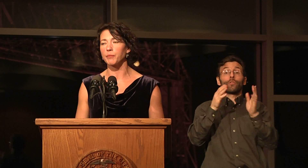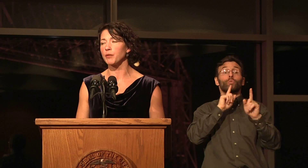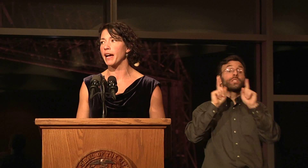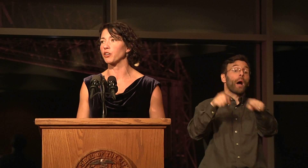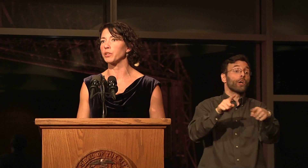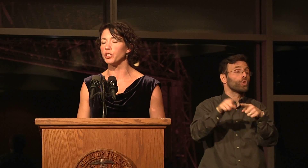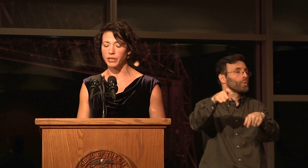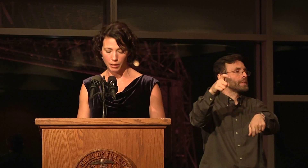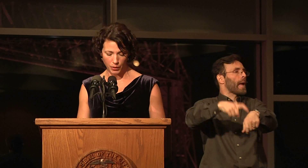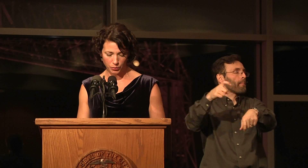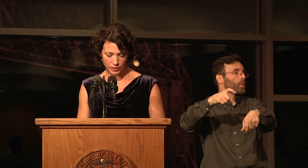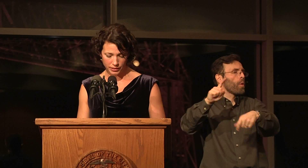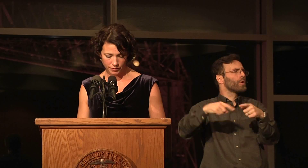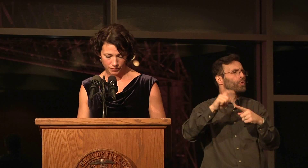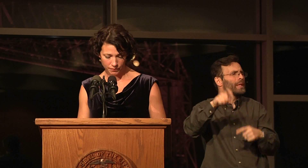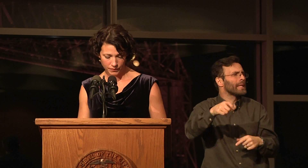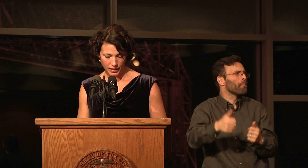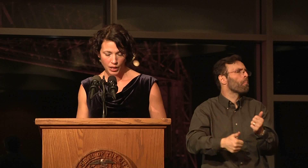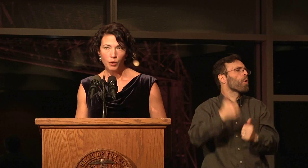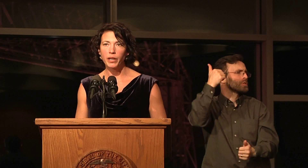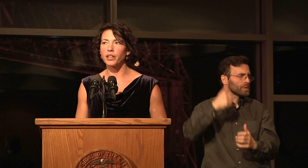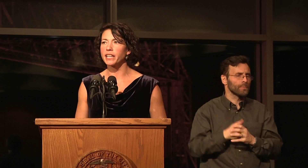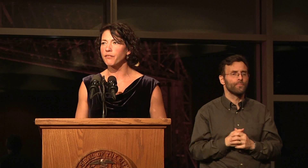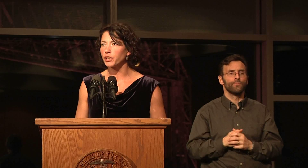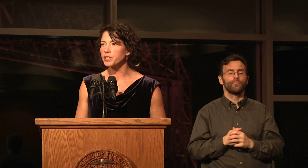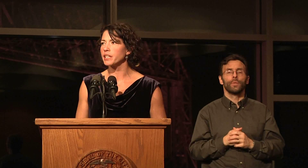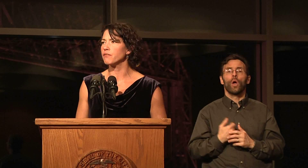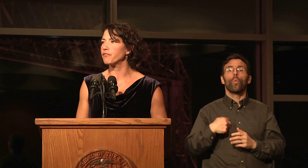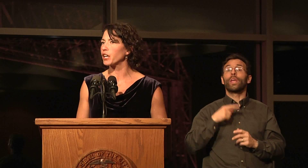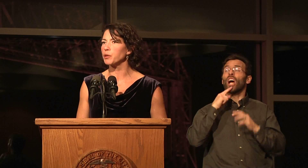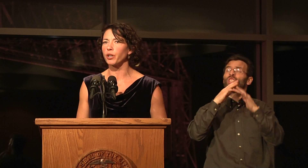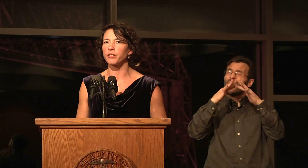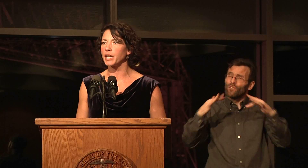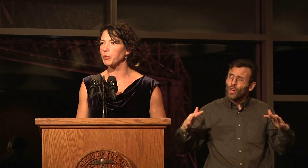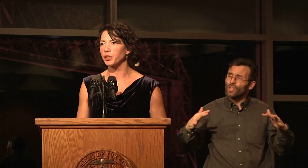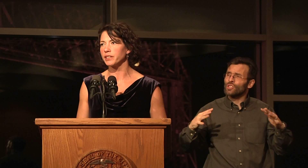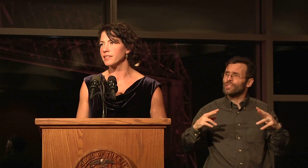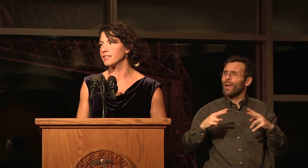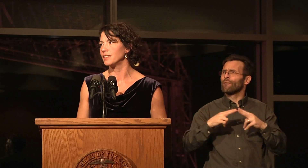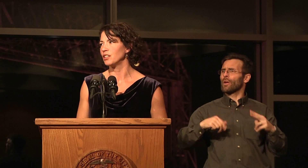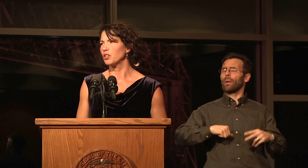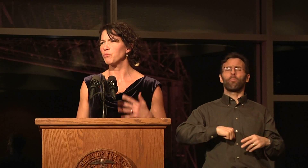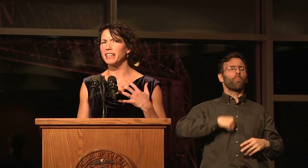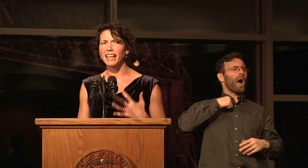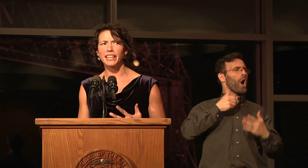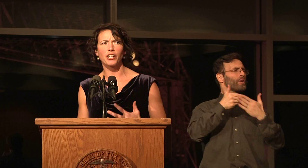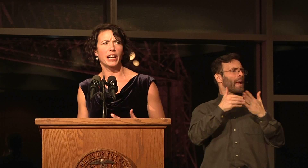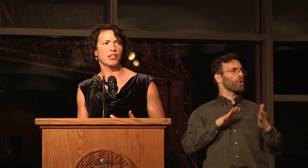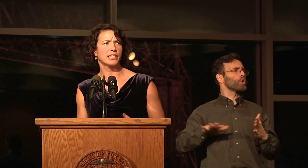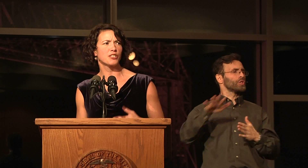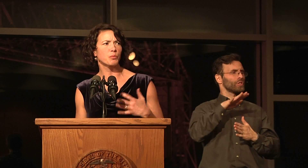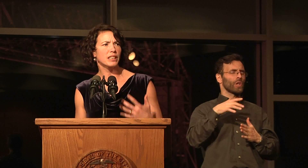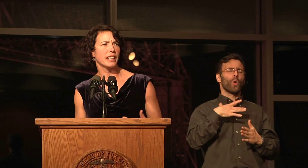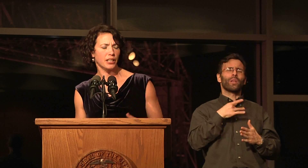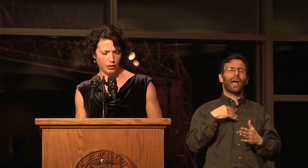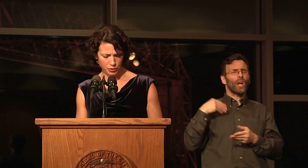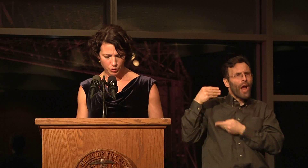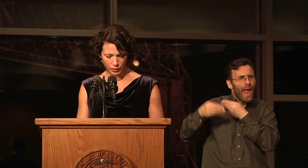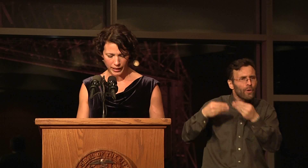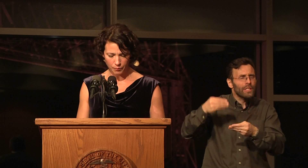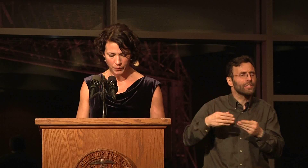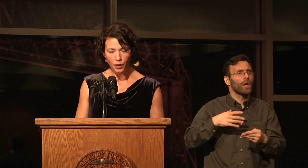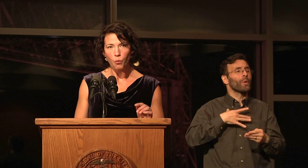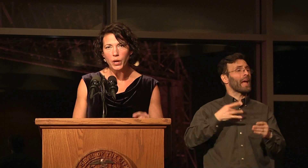in a timely manner when you need it most. We are diverse and very proud neighborhoods. We like our heritage. We like